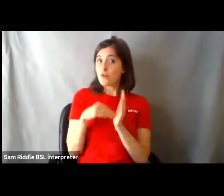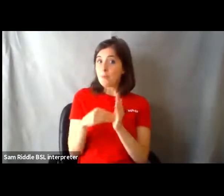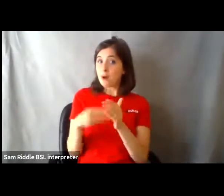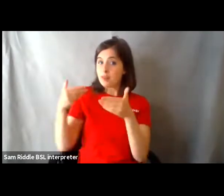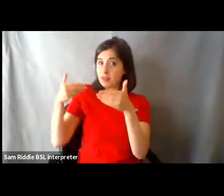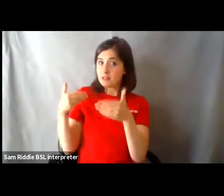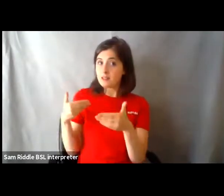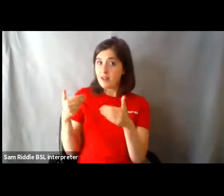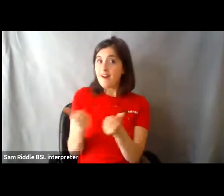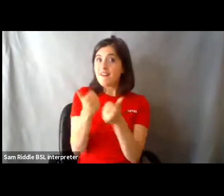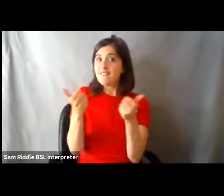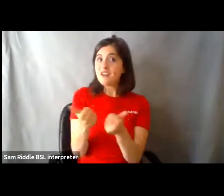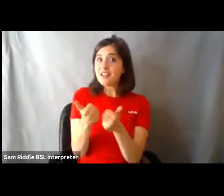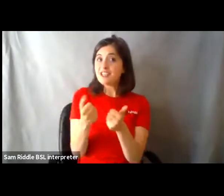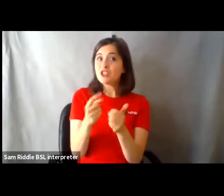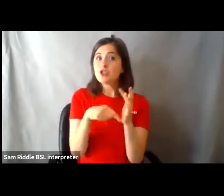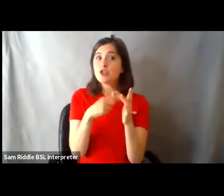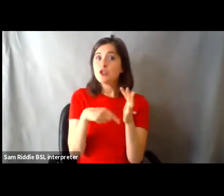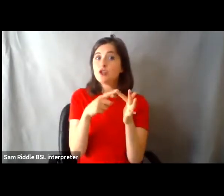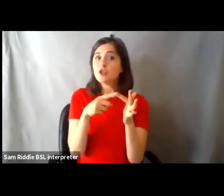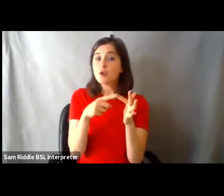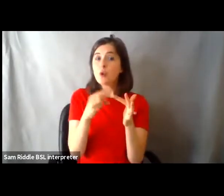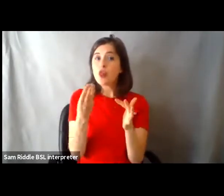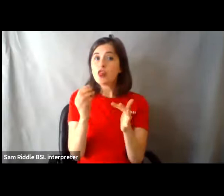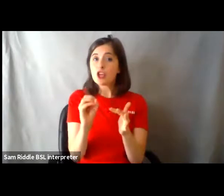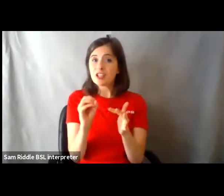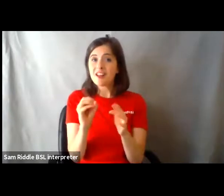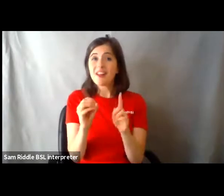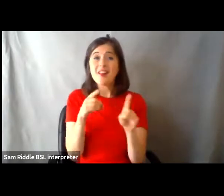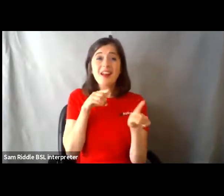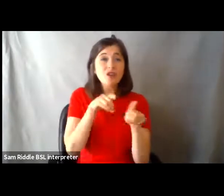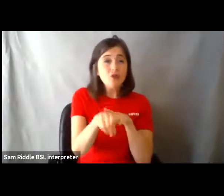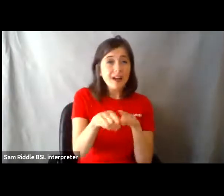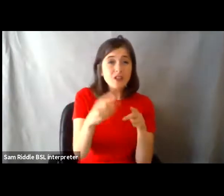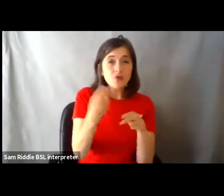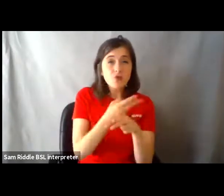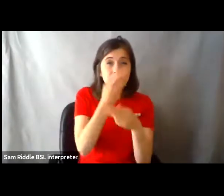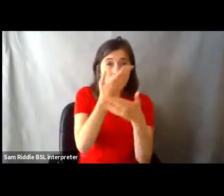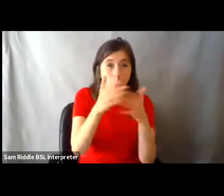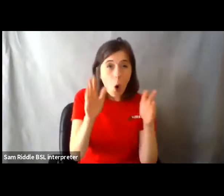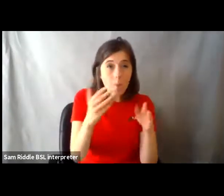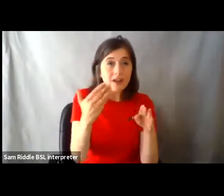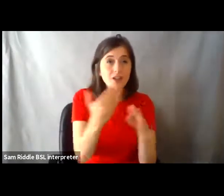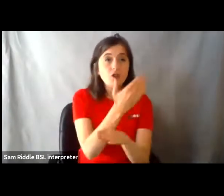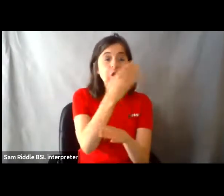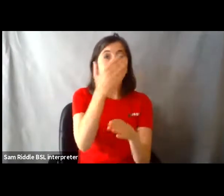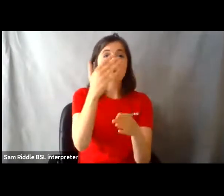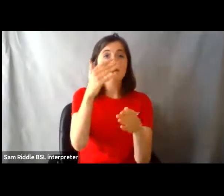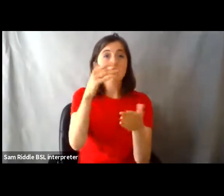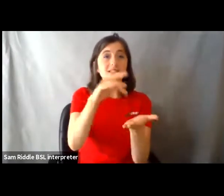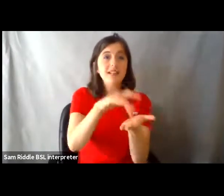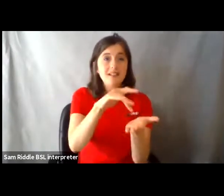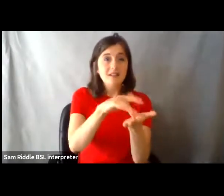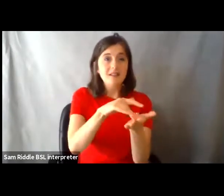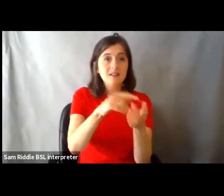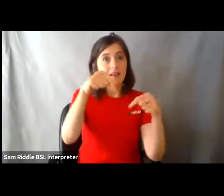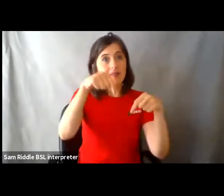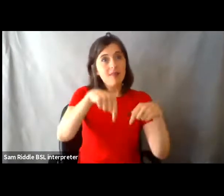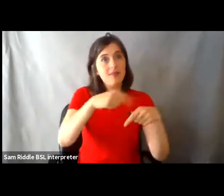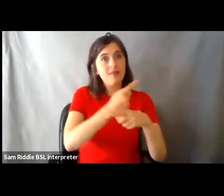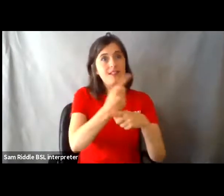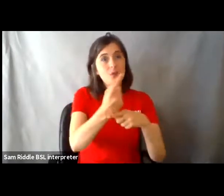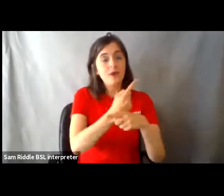ended on June the 30th. They're now trying to reopen job centres this week. PCS Union is trying to oppose